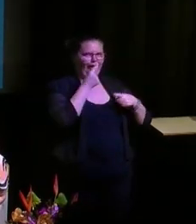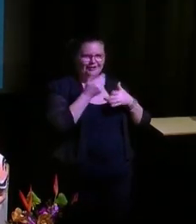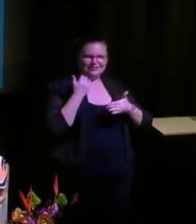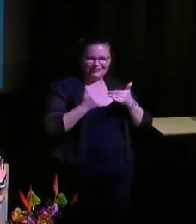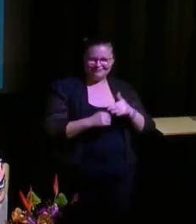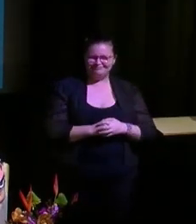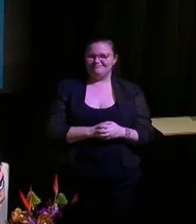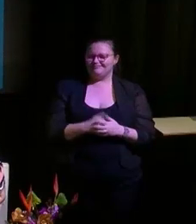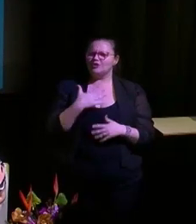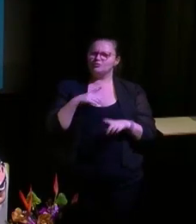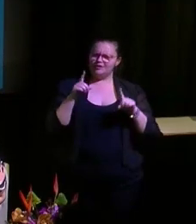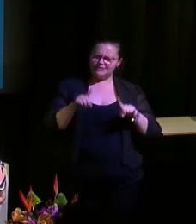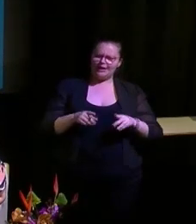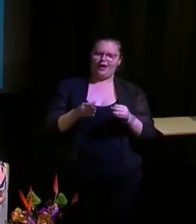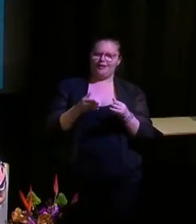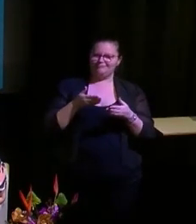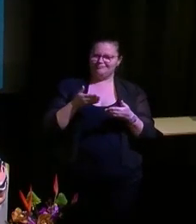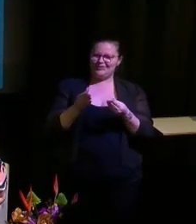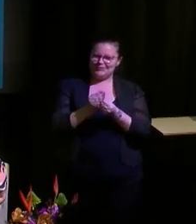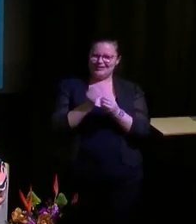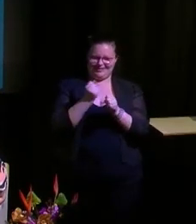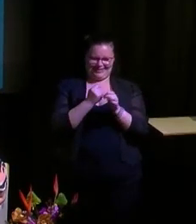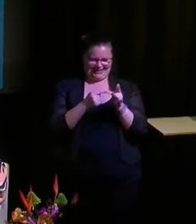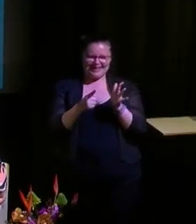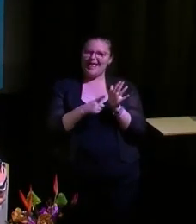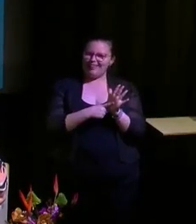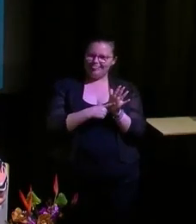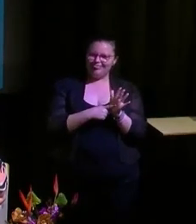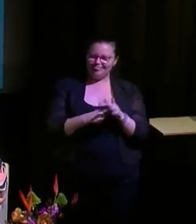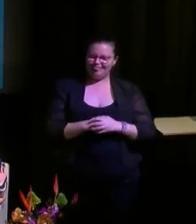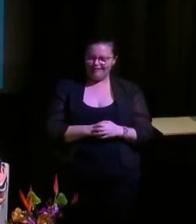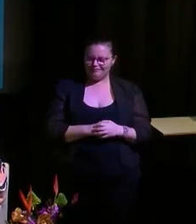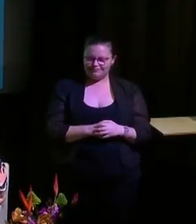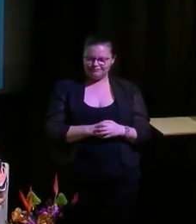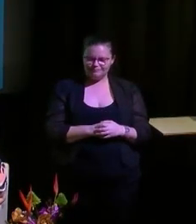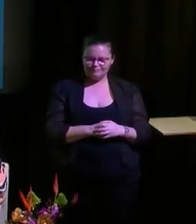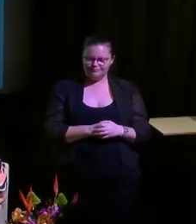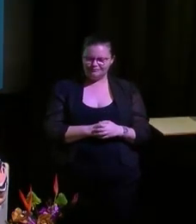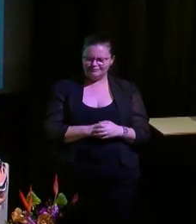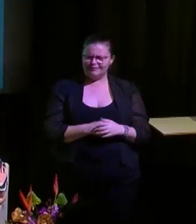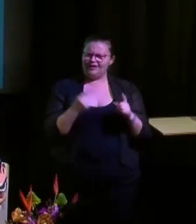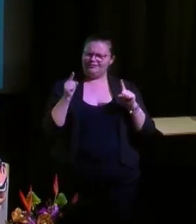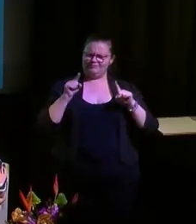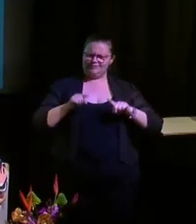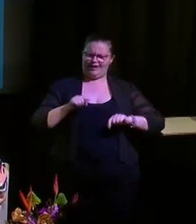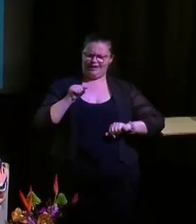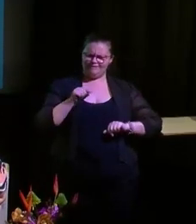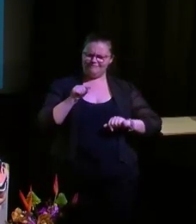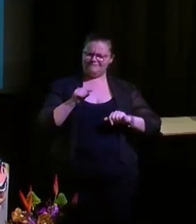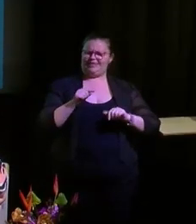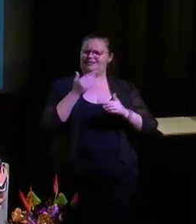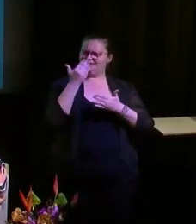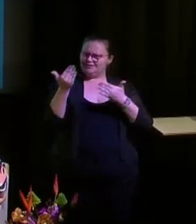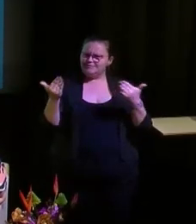off with Gail and the origin of the exhibition, the concept,